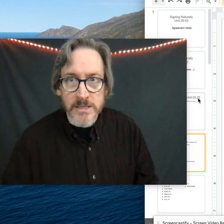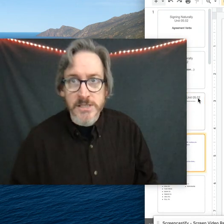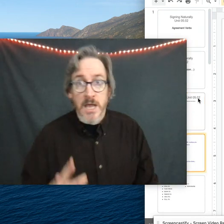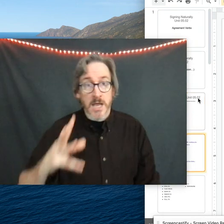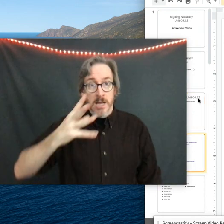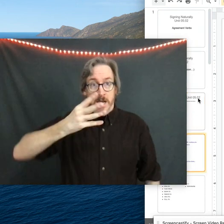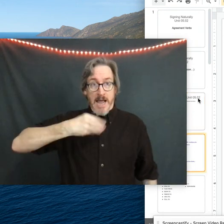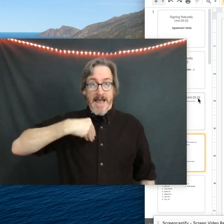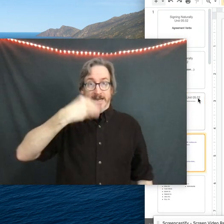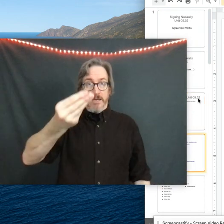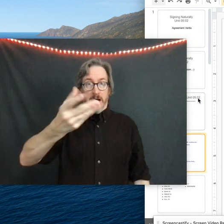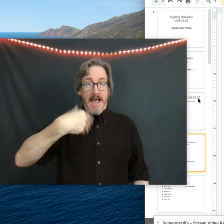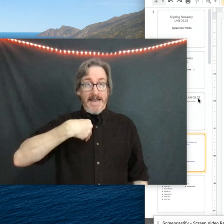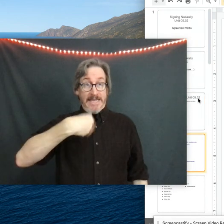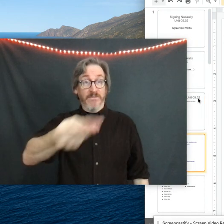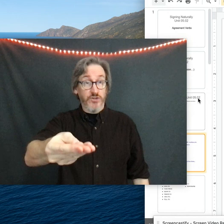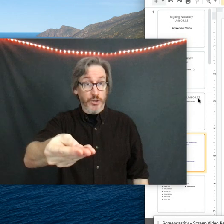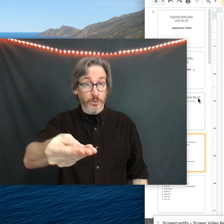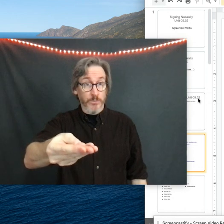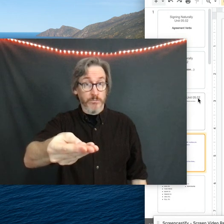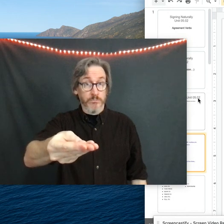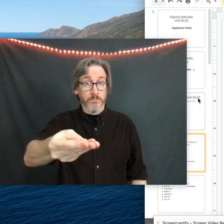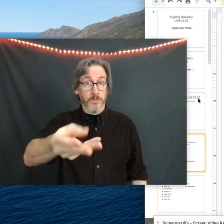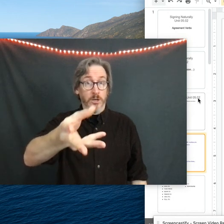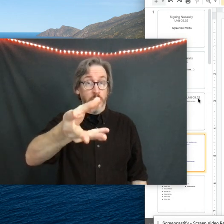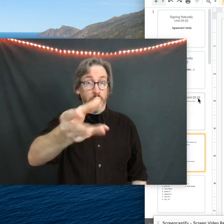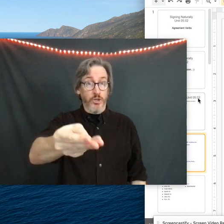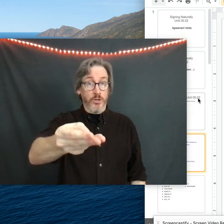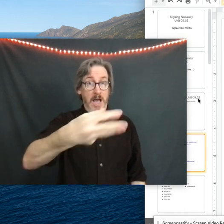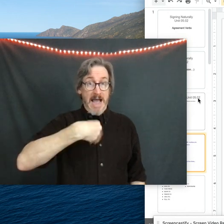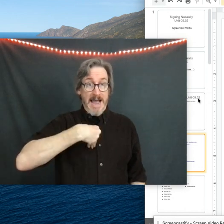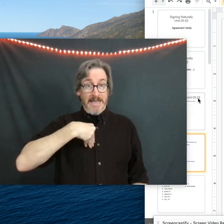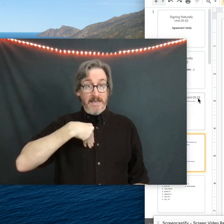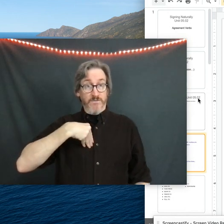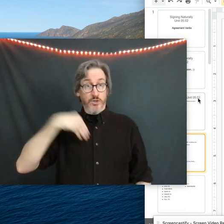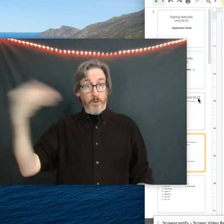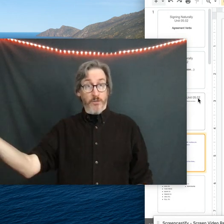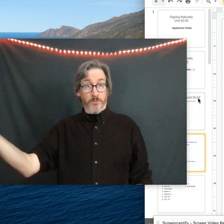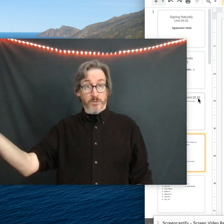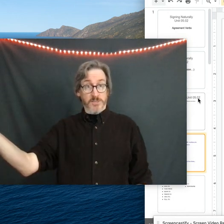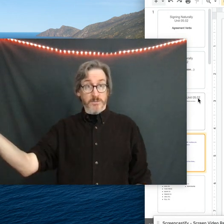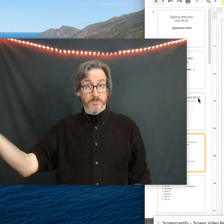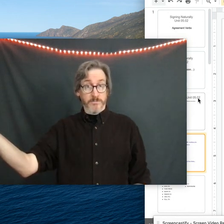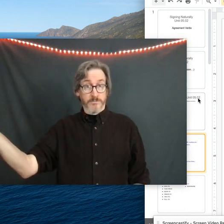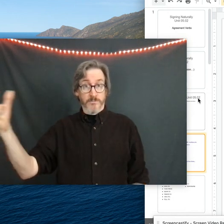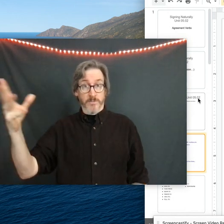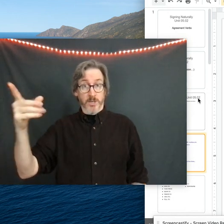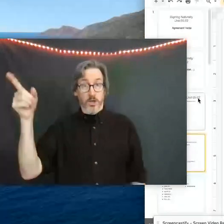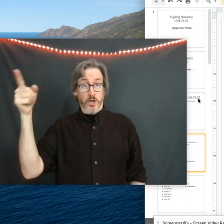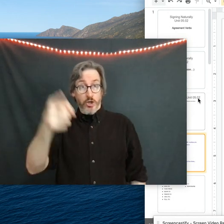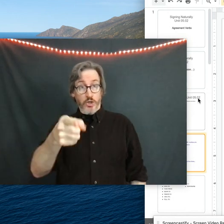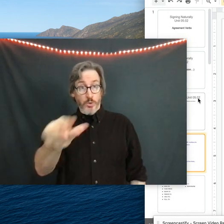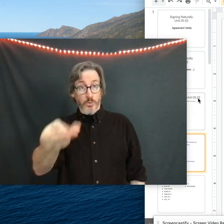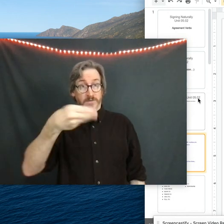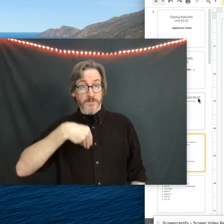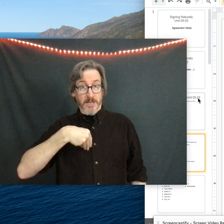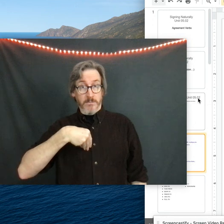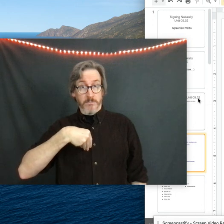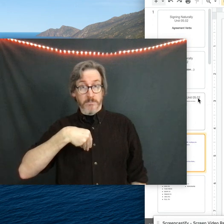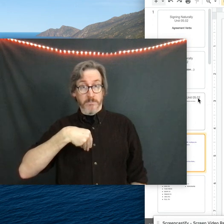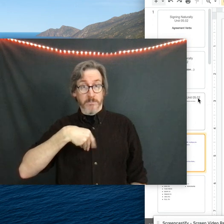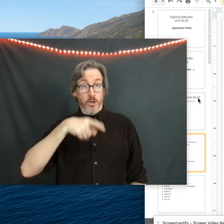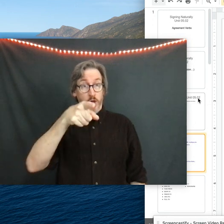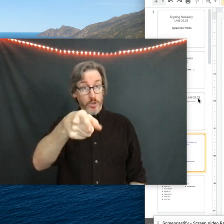simple things. I give to you. I give to another person. You give to